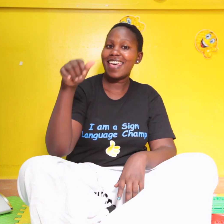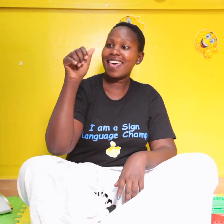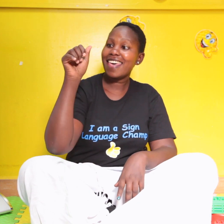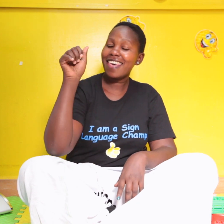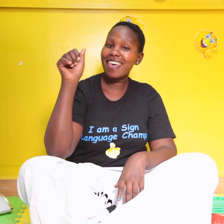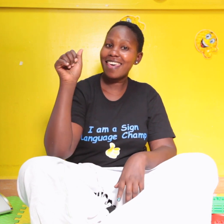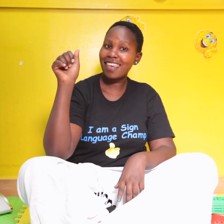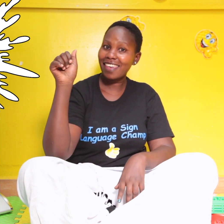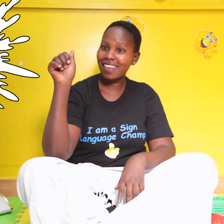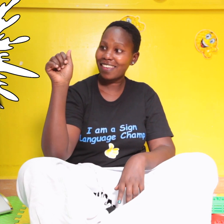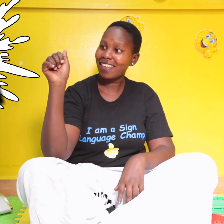ready. A,